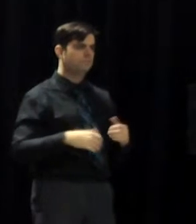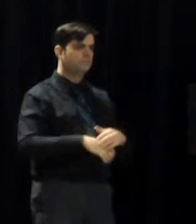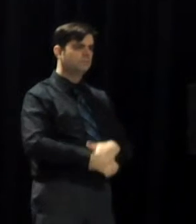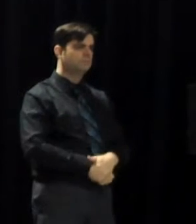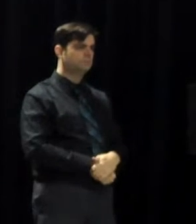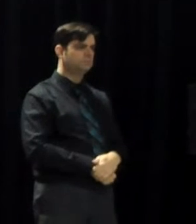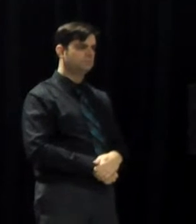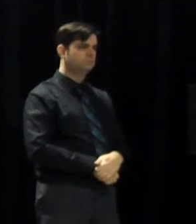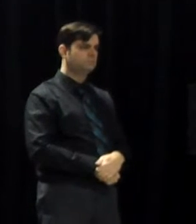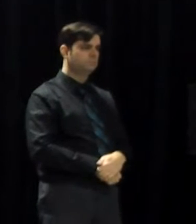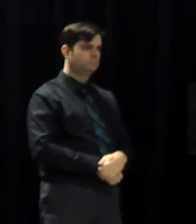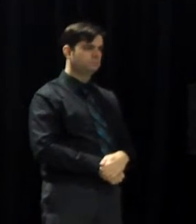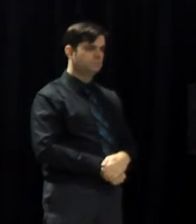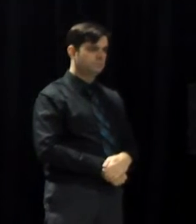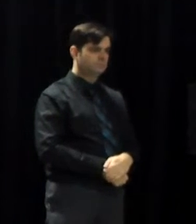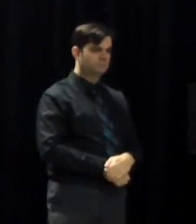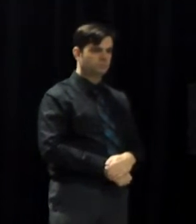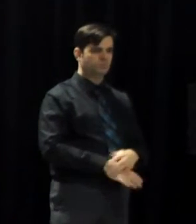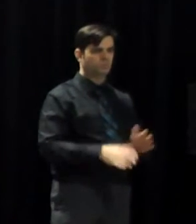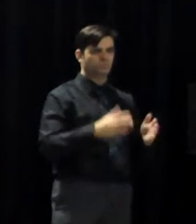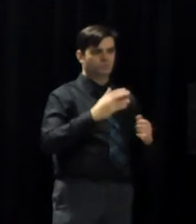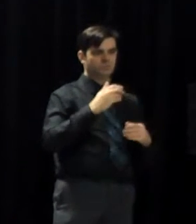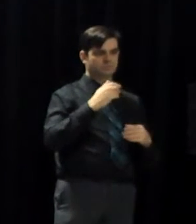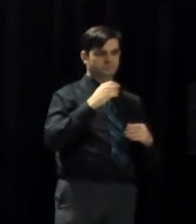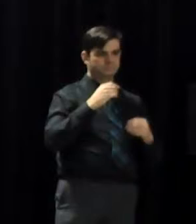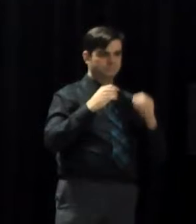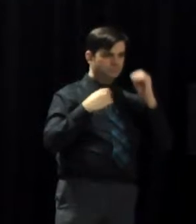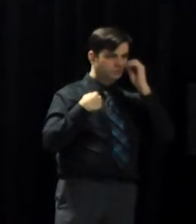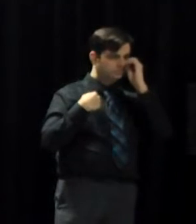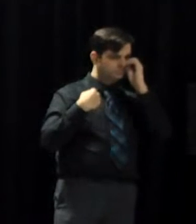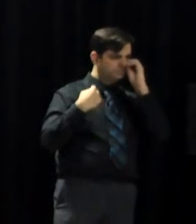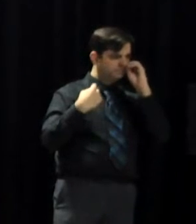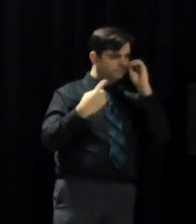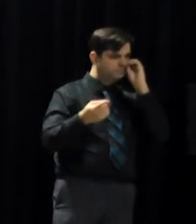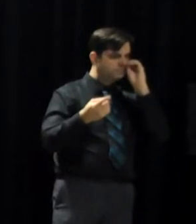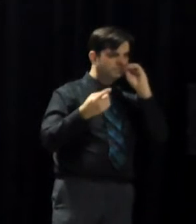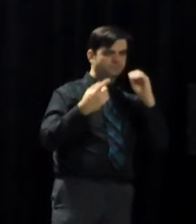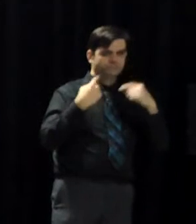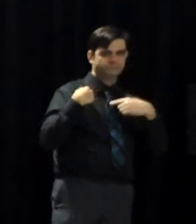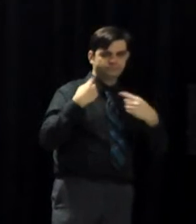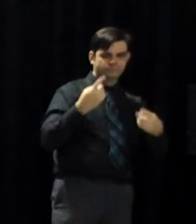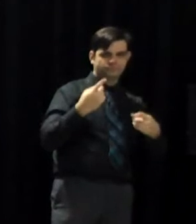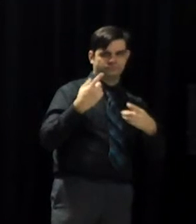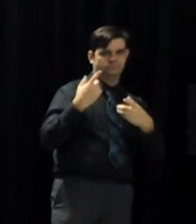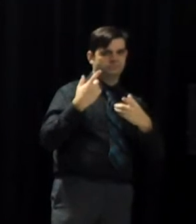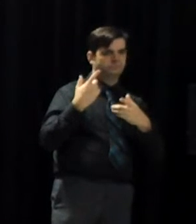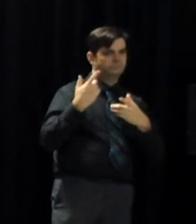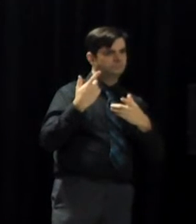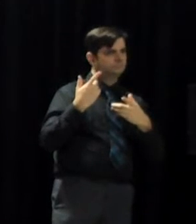news, vaccine distribution to these populations is going to be happening. And